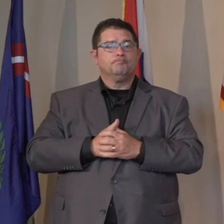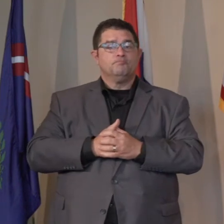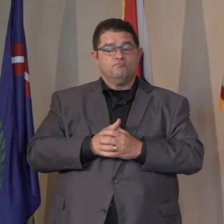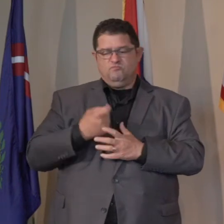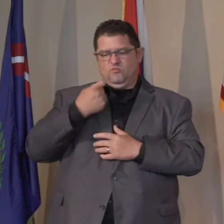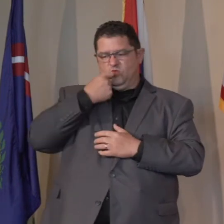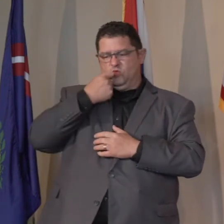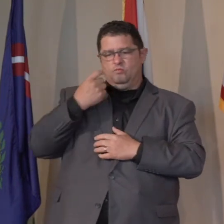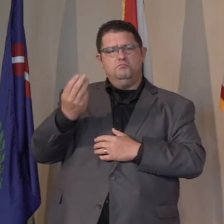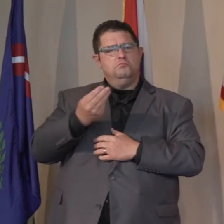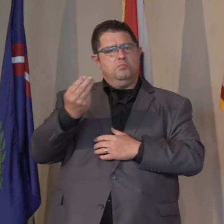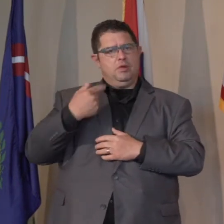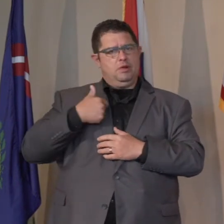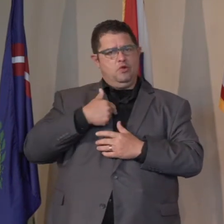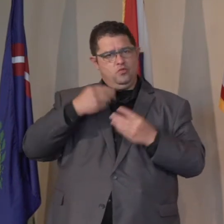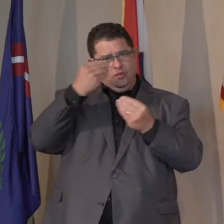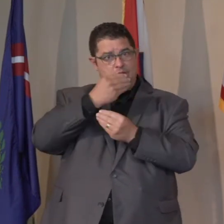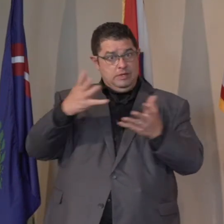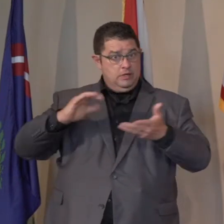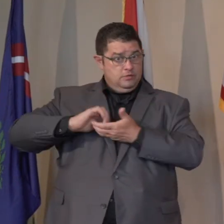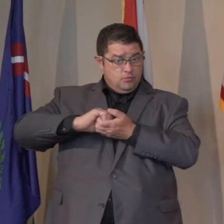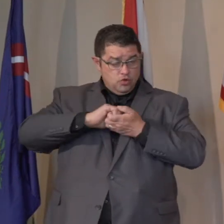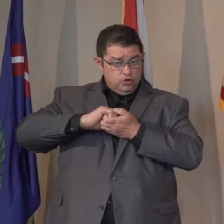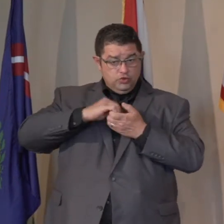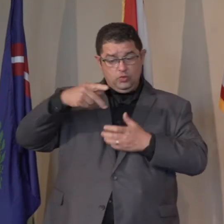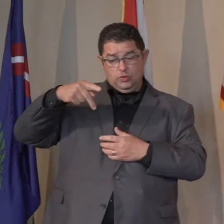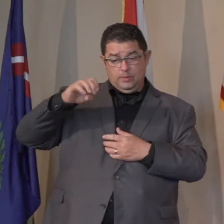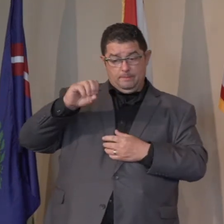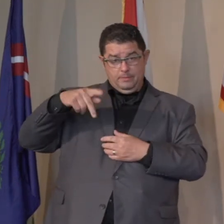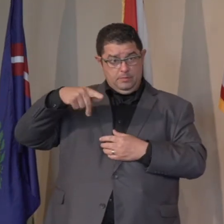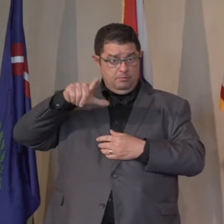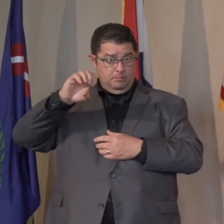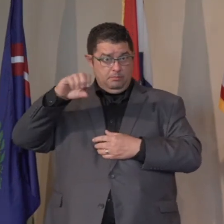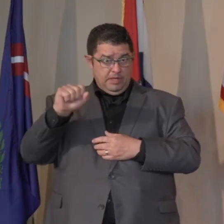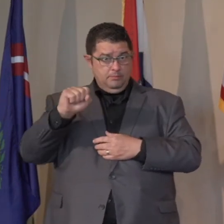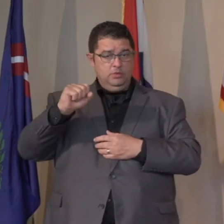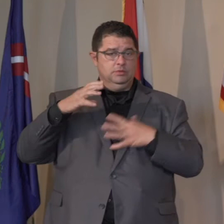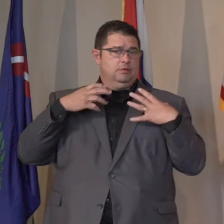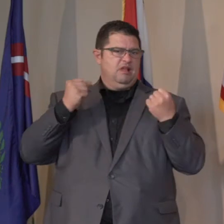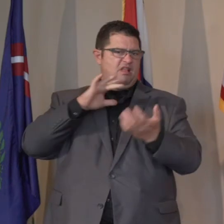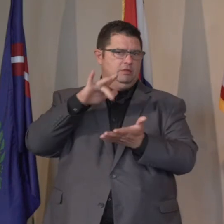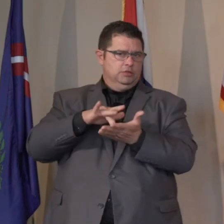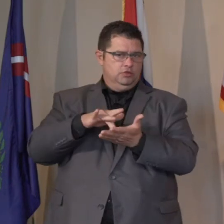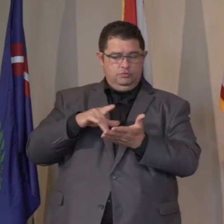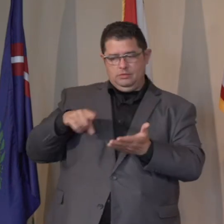announced a partnership with People's Health Centers, and they received